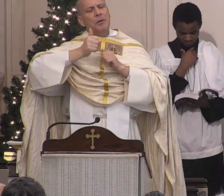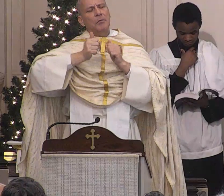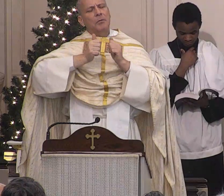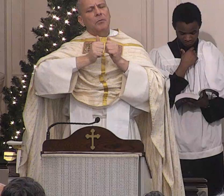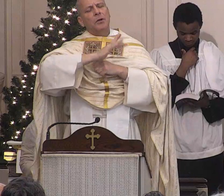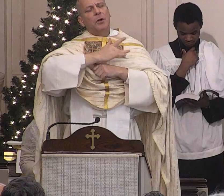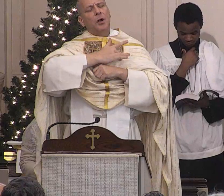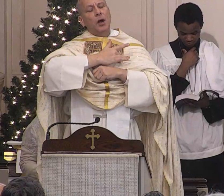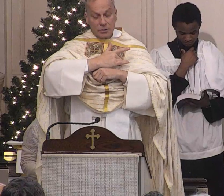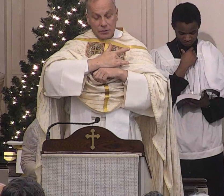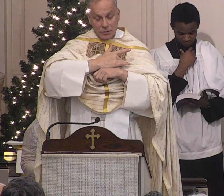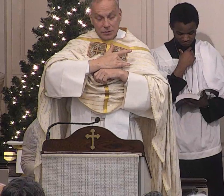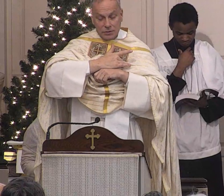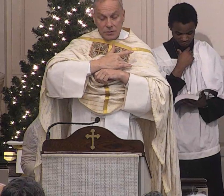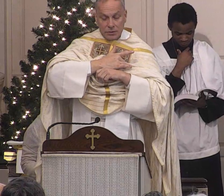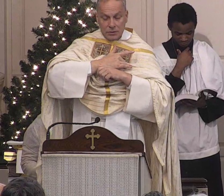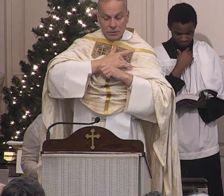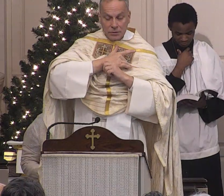her heart.